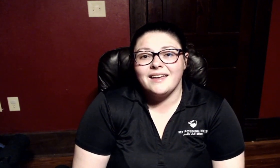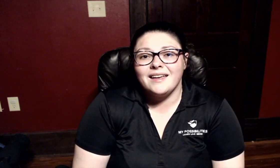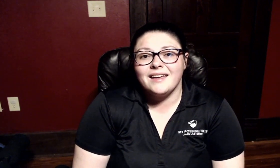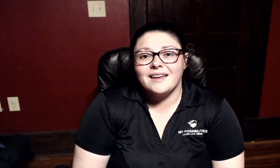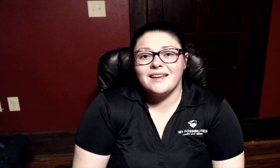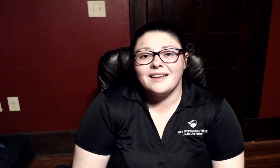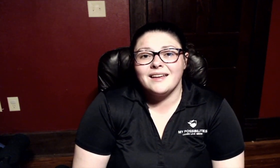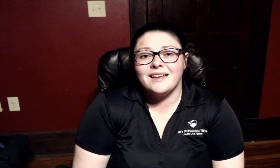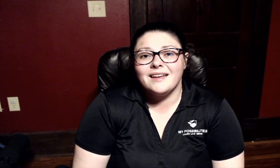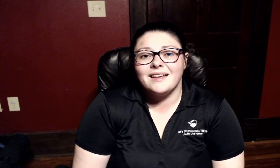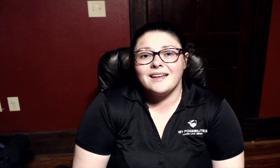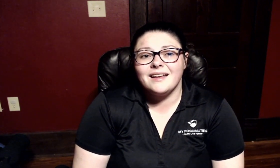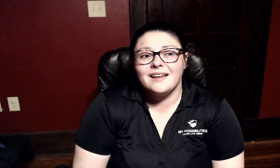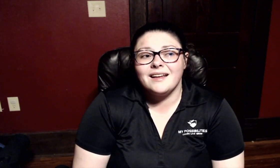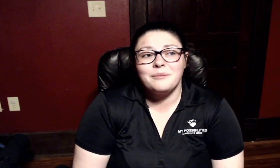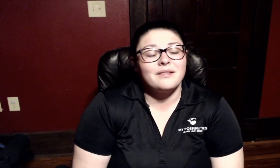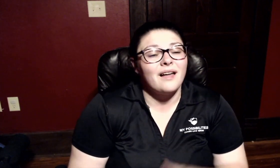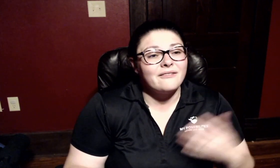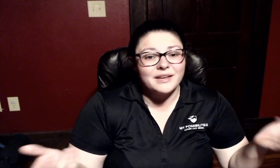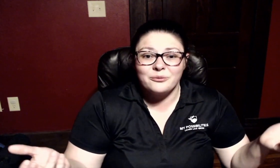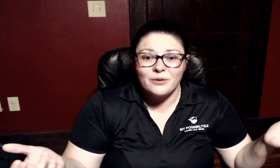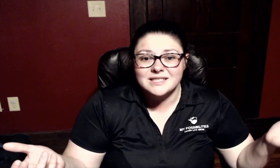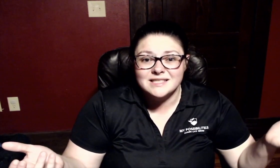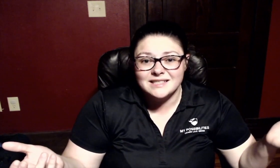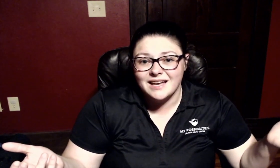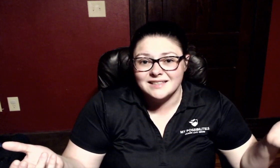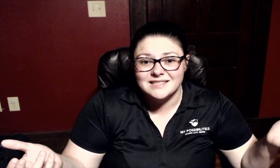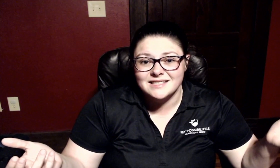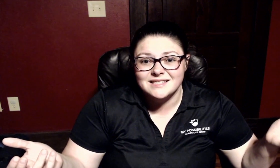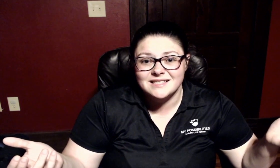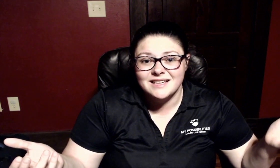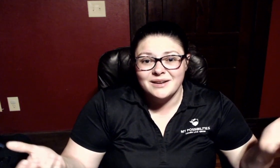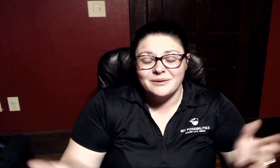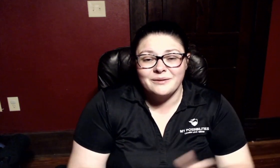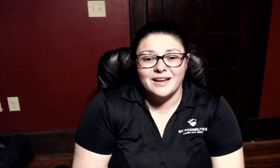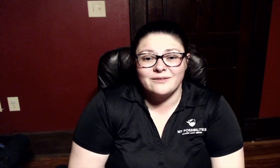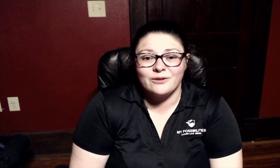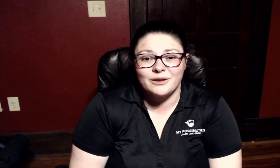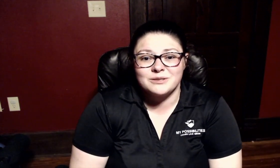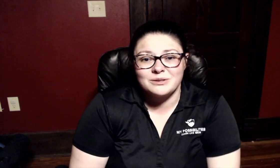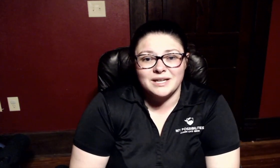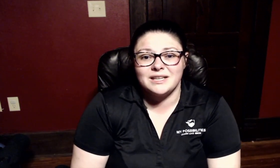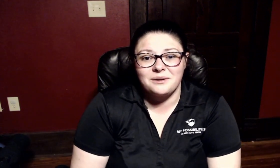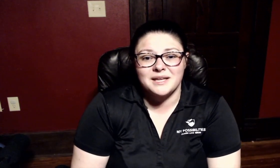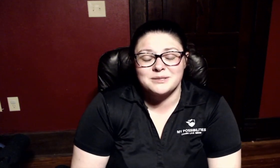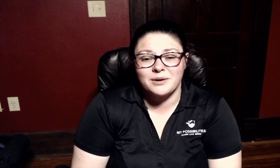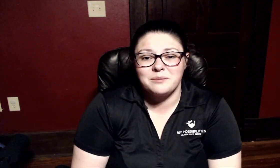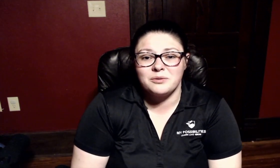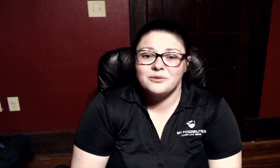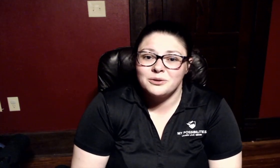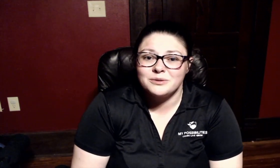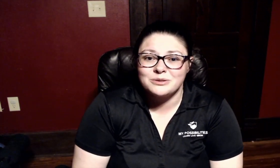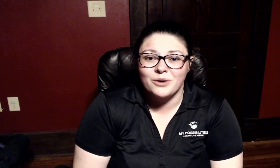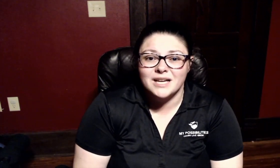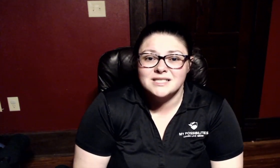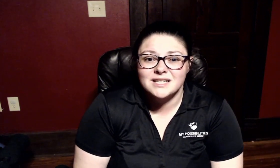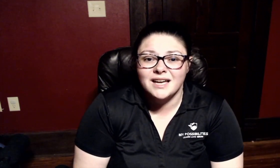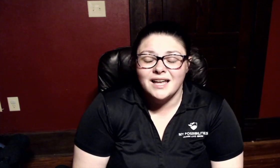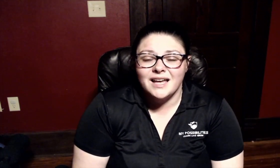I am loving Rusk, Texas, right? For those who didn't know, that's where I moved to, was Rusk. It's